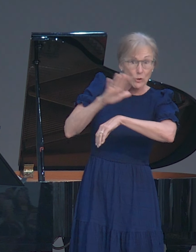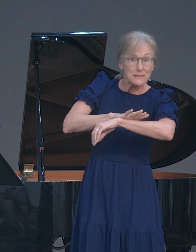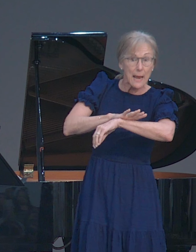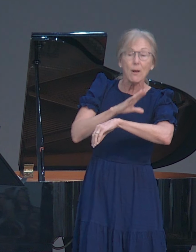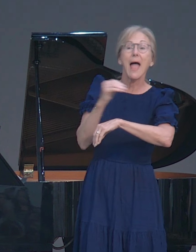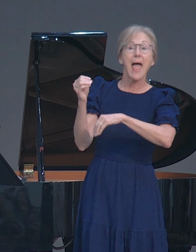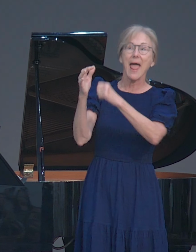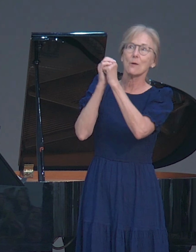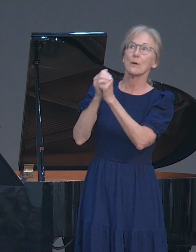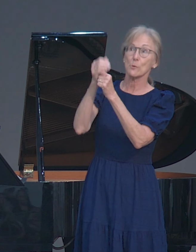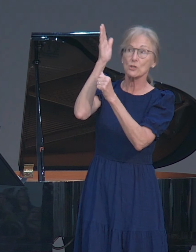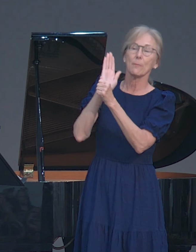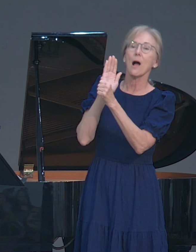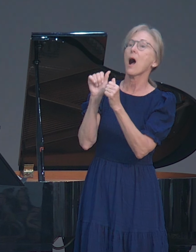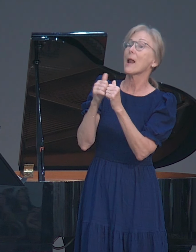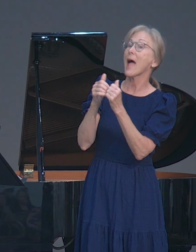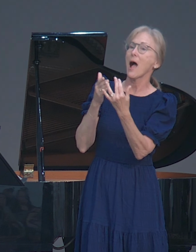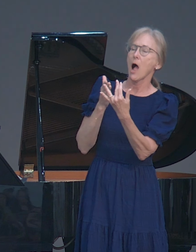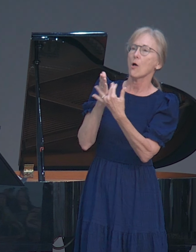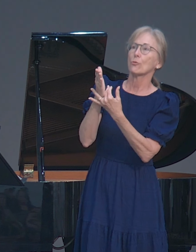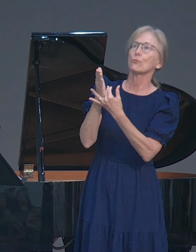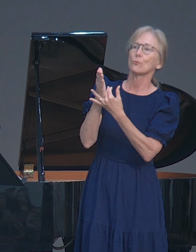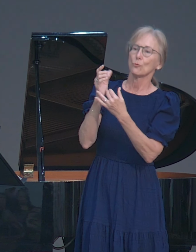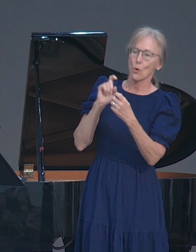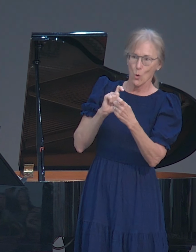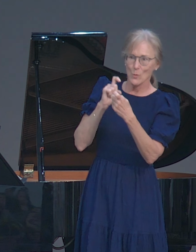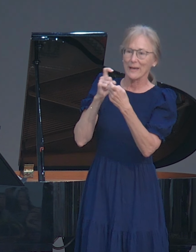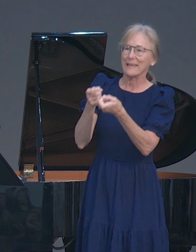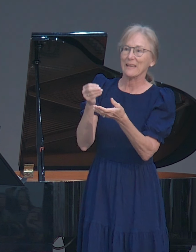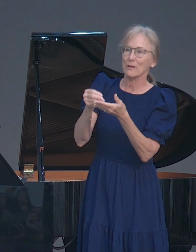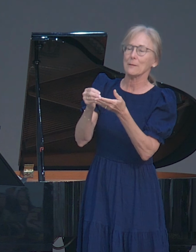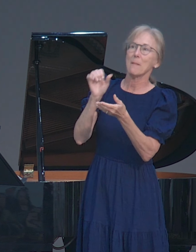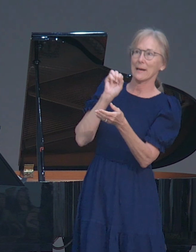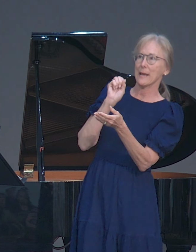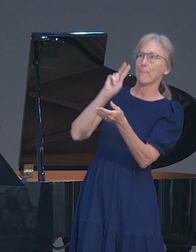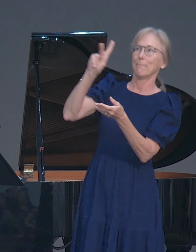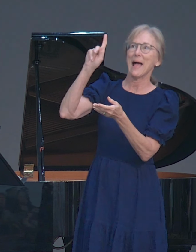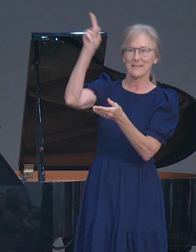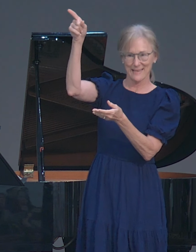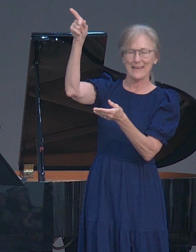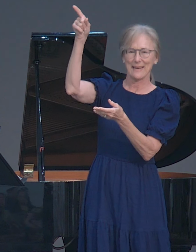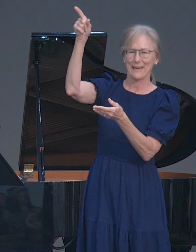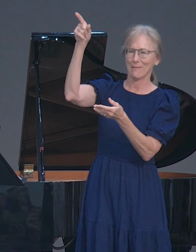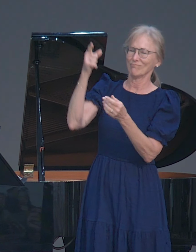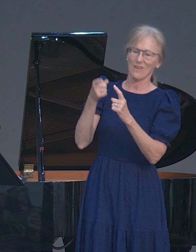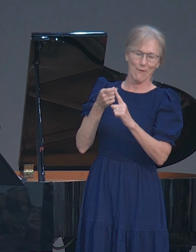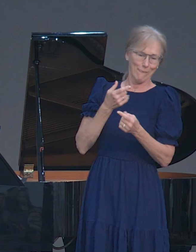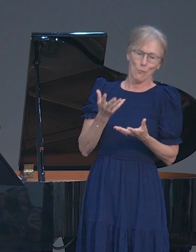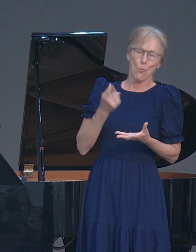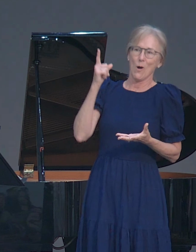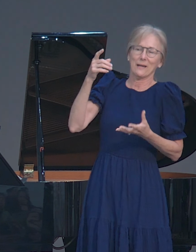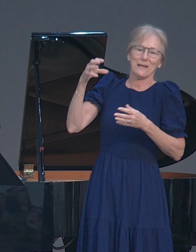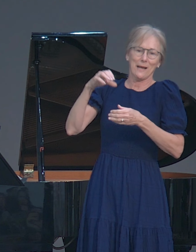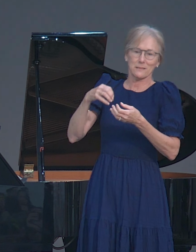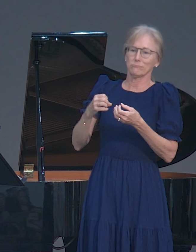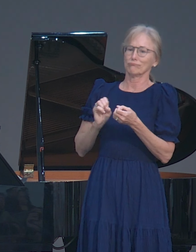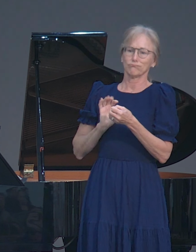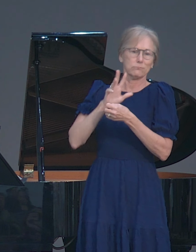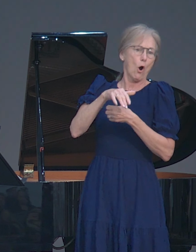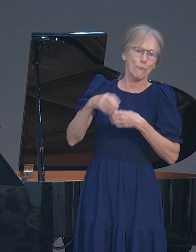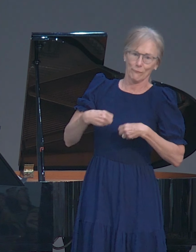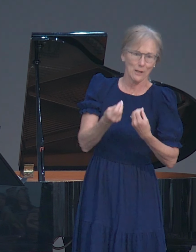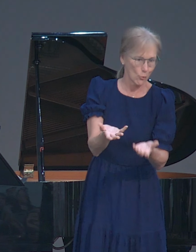through giving back from the abundance that he's lavished upon us. We highlight